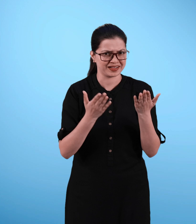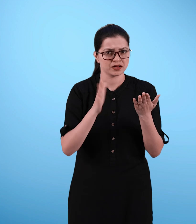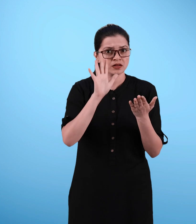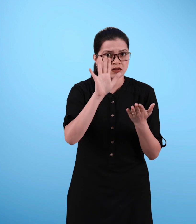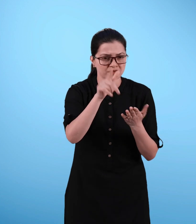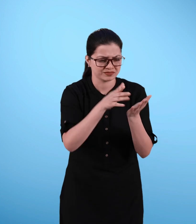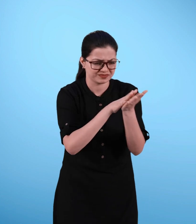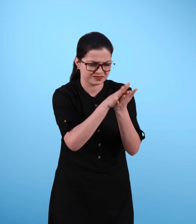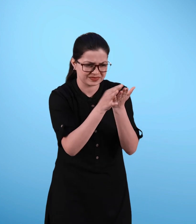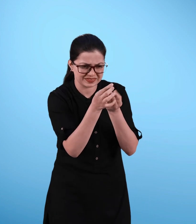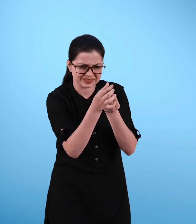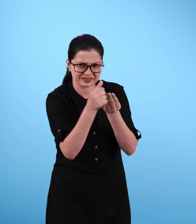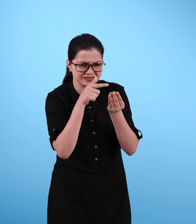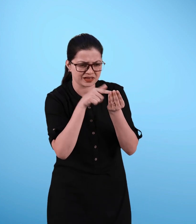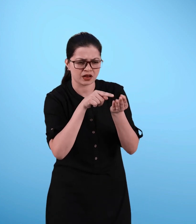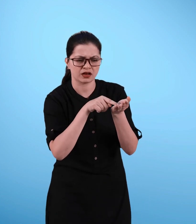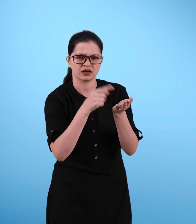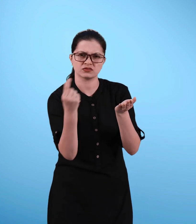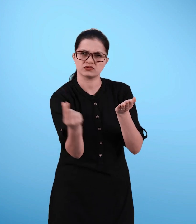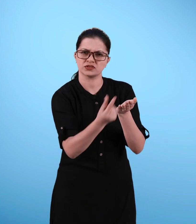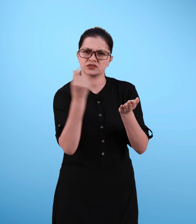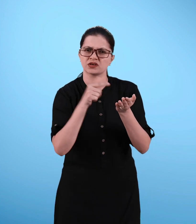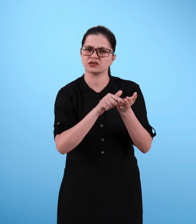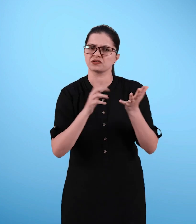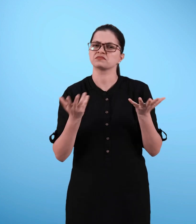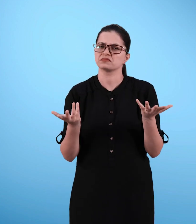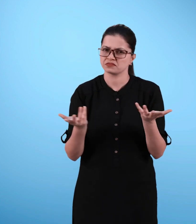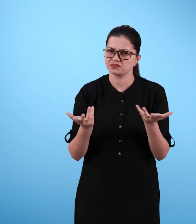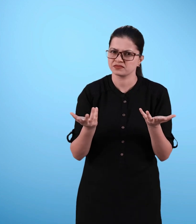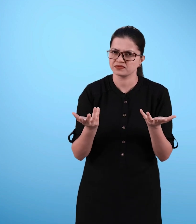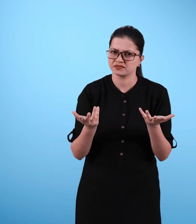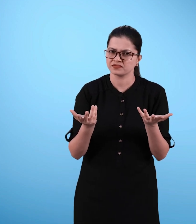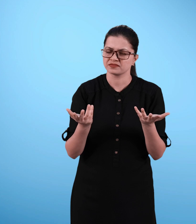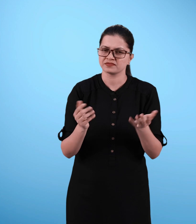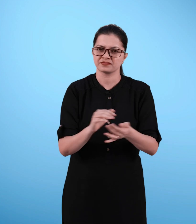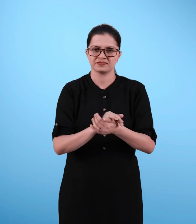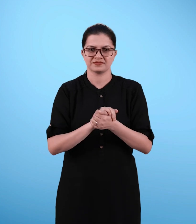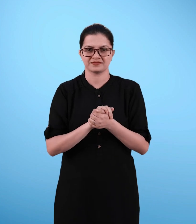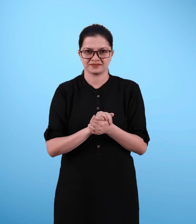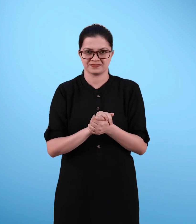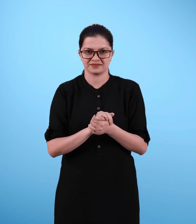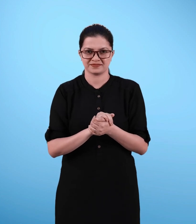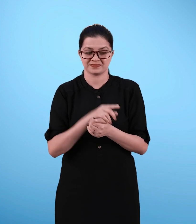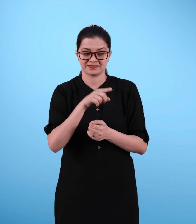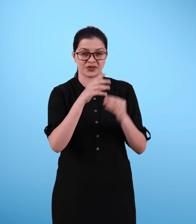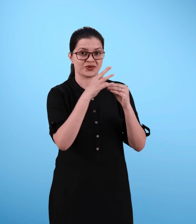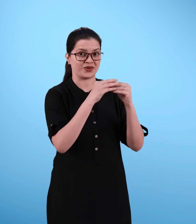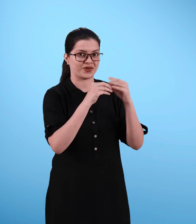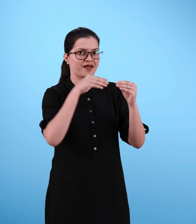What do you use for making these wicks? Start. This cotton wool is also used for filling This cotton wool